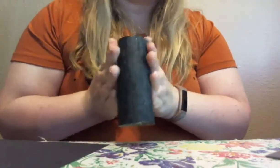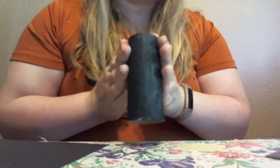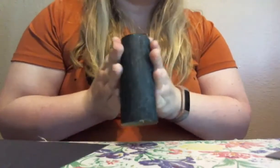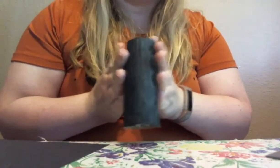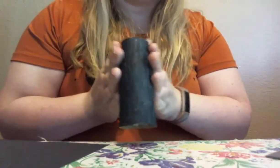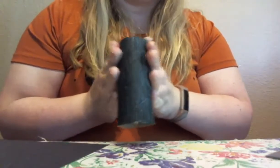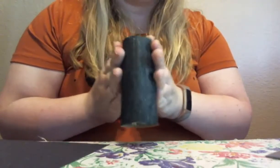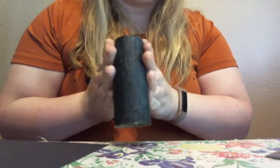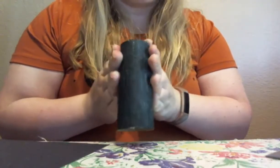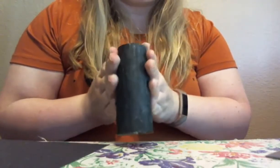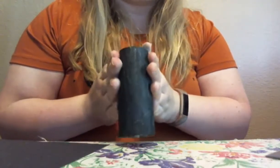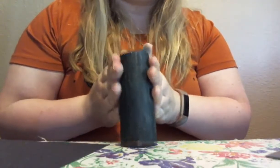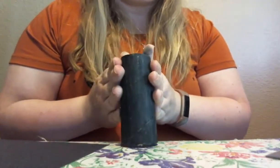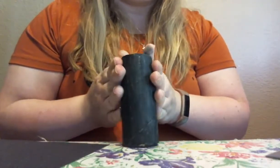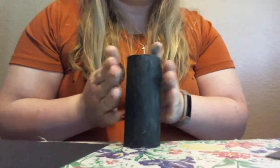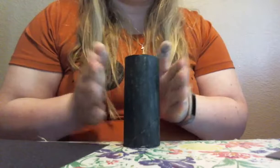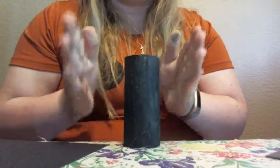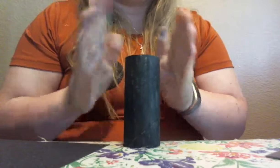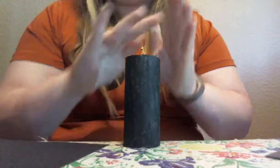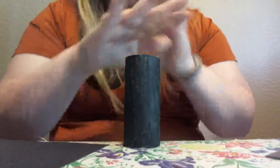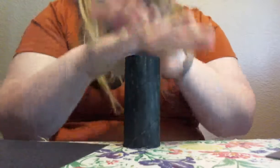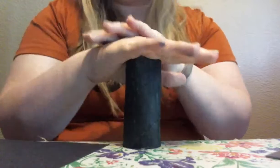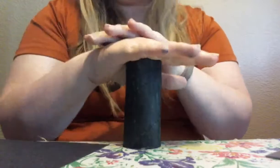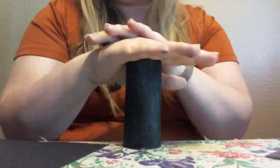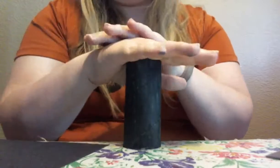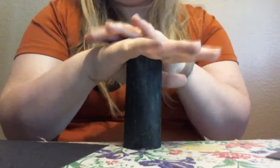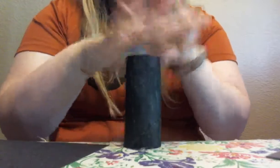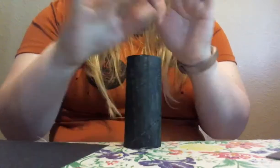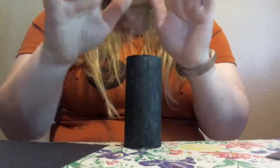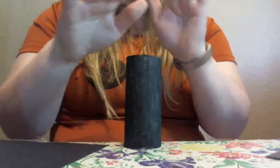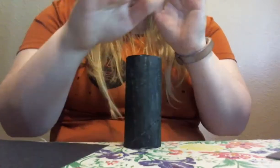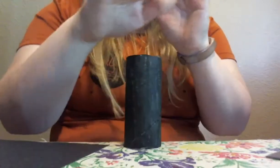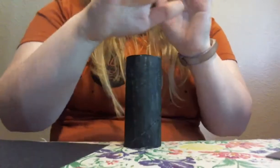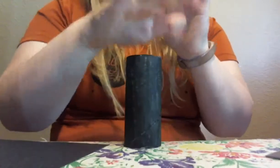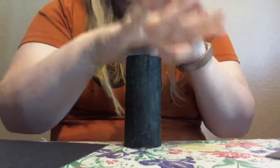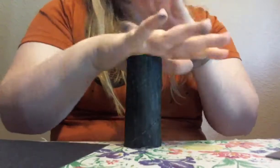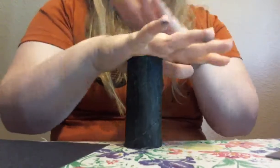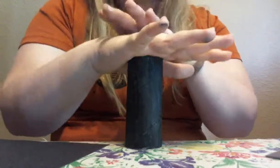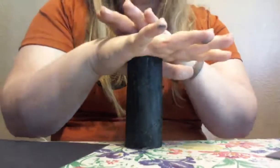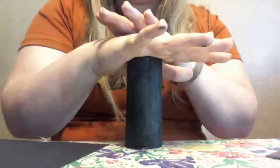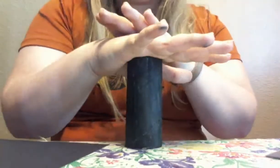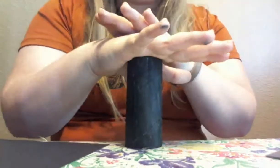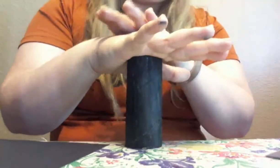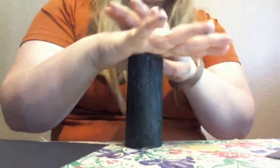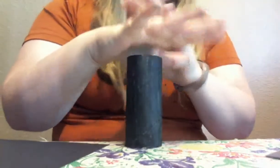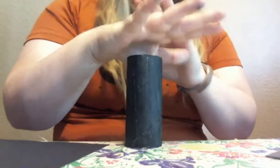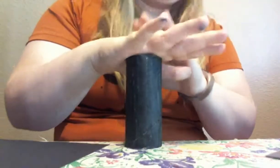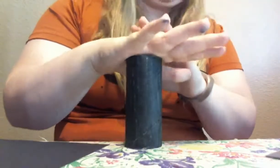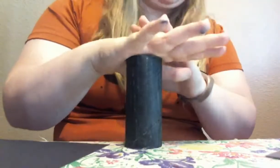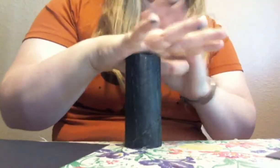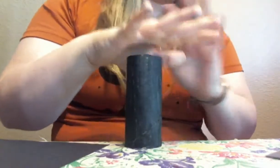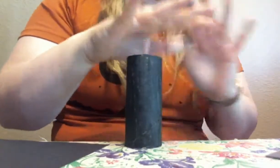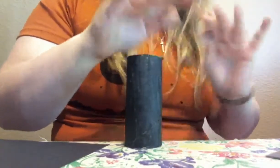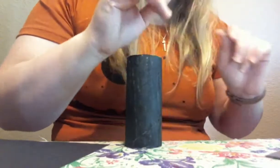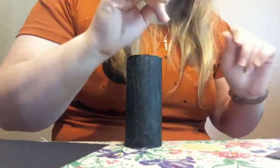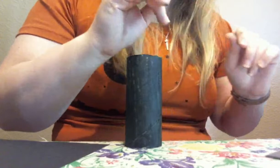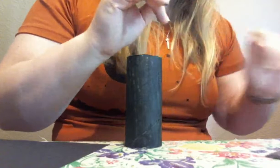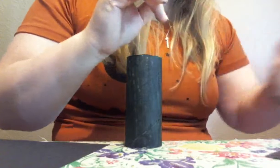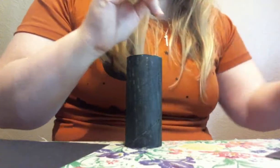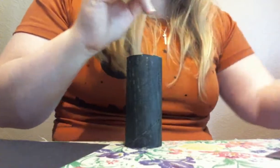other color that you'd like as well. So it doesn't have to be black. I just wanted to make mine black.